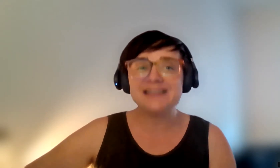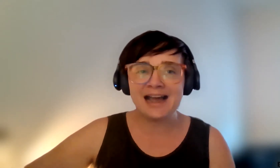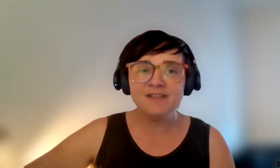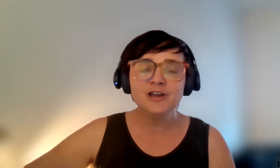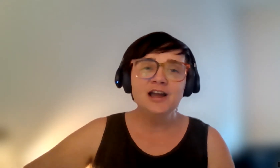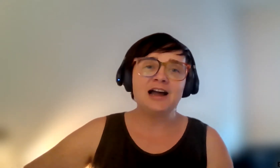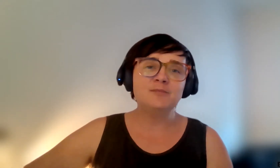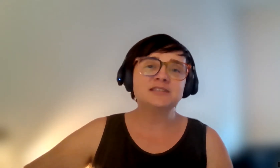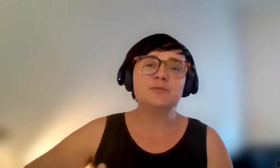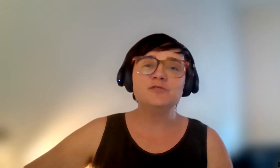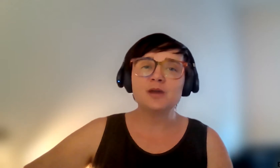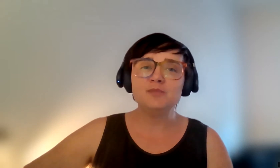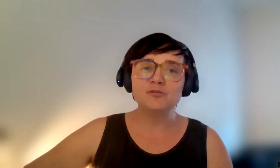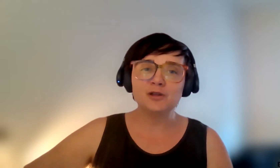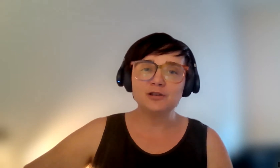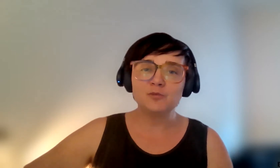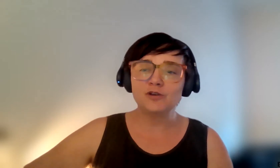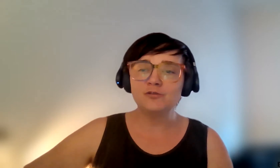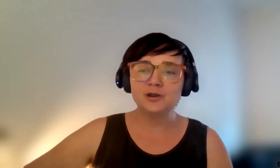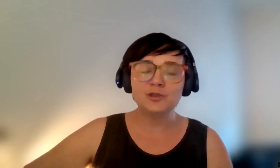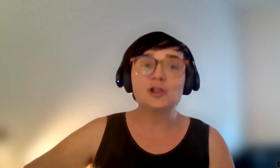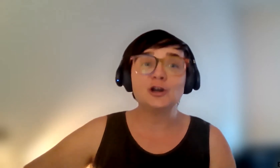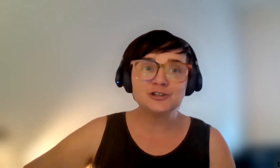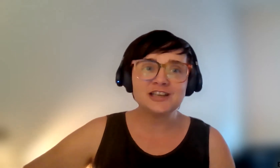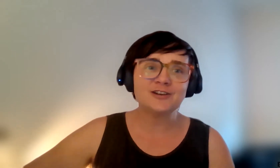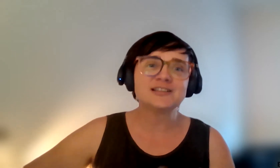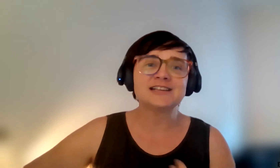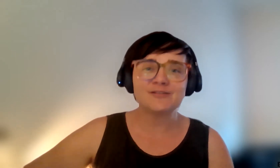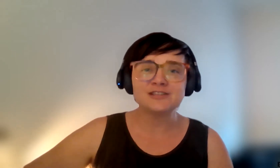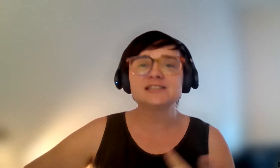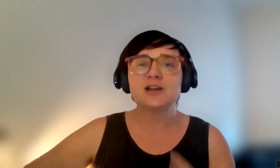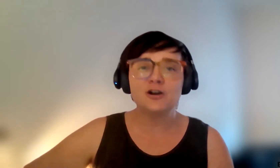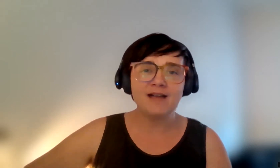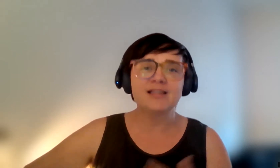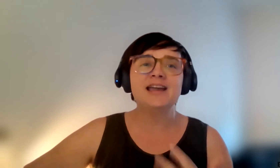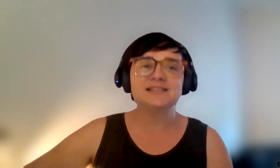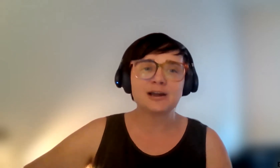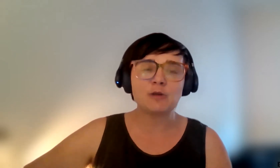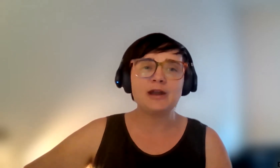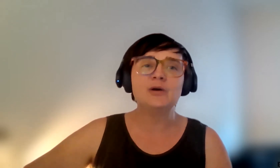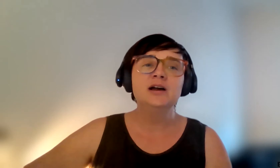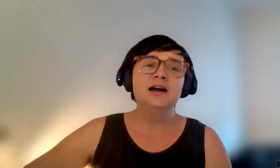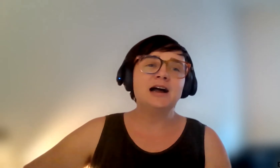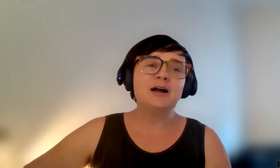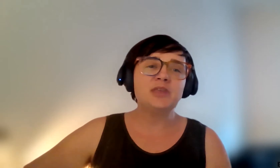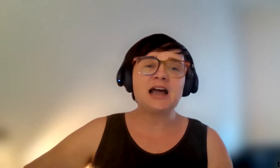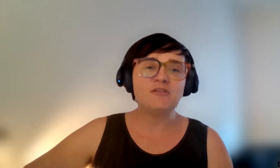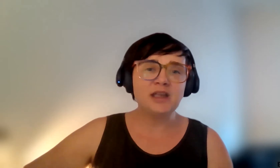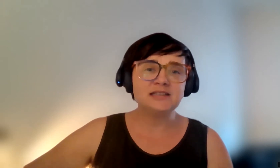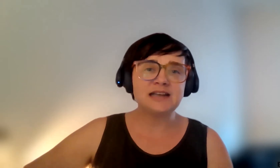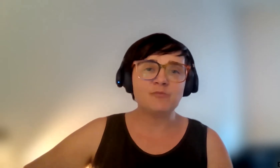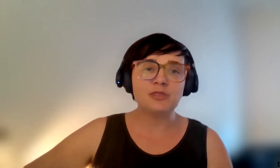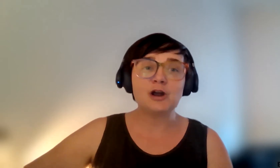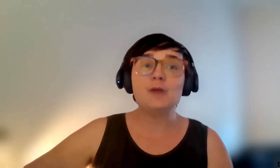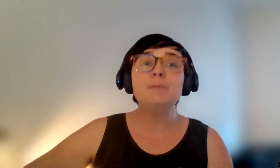even have paid staff. Some of you might be more familiar with larger centers like San Francisco, LA, Sacramento,